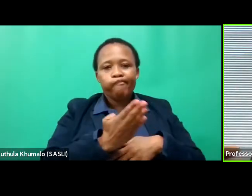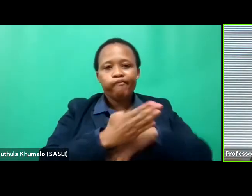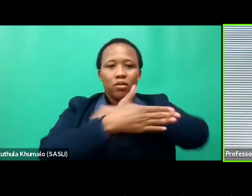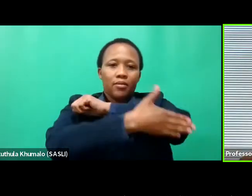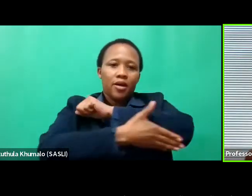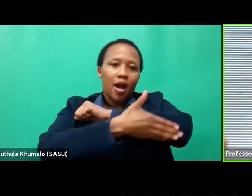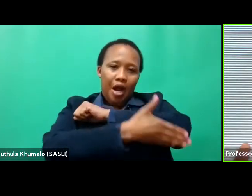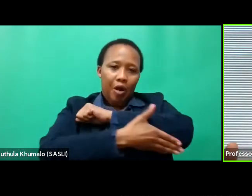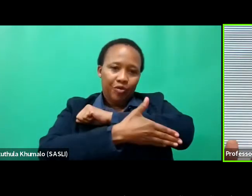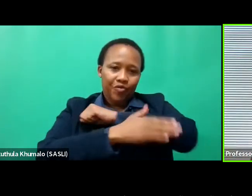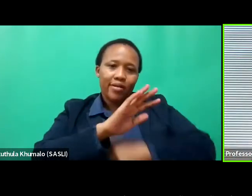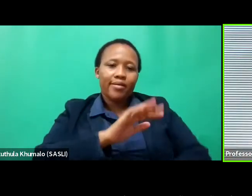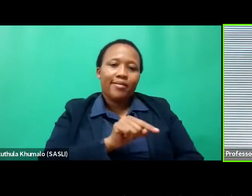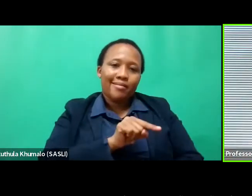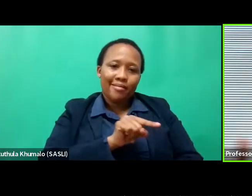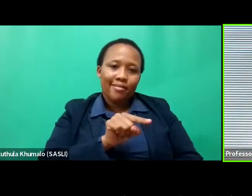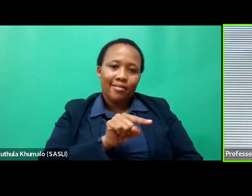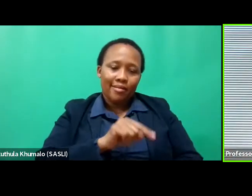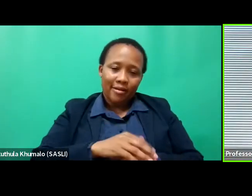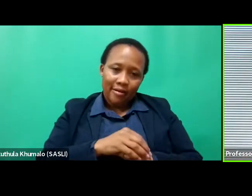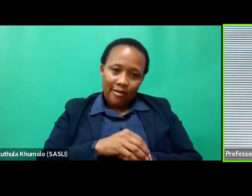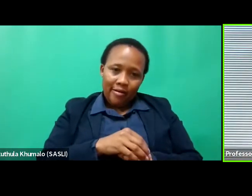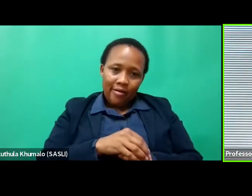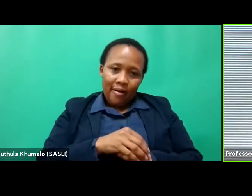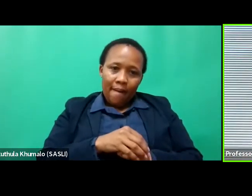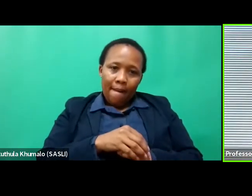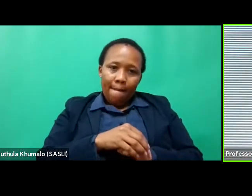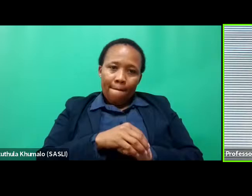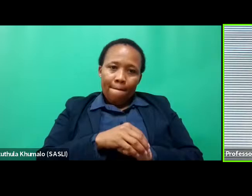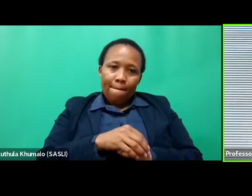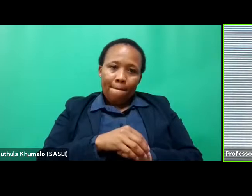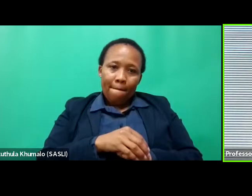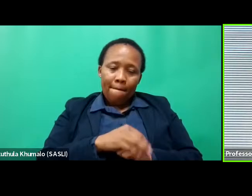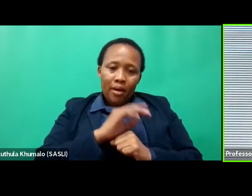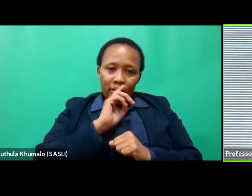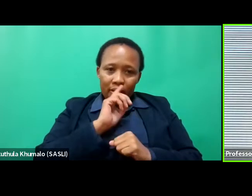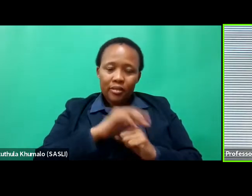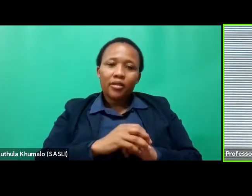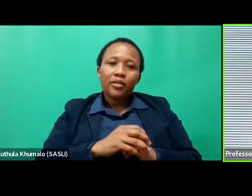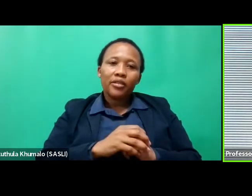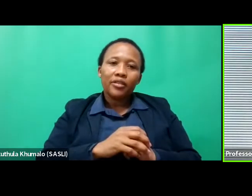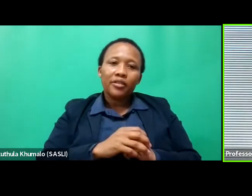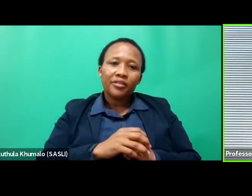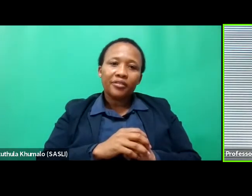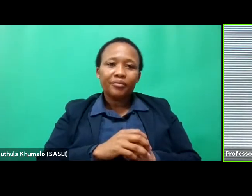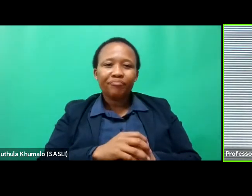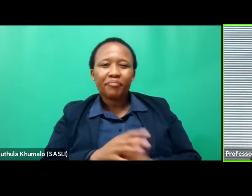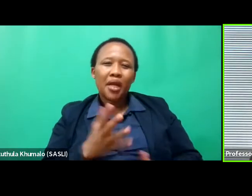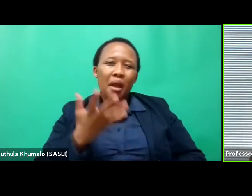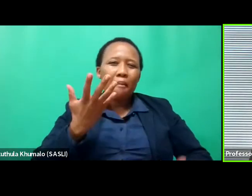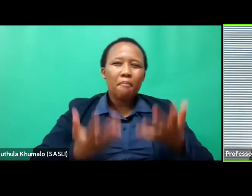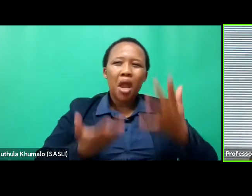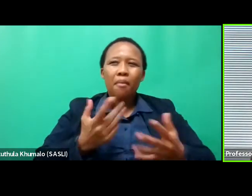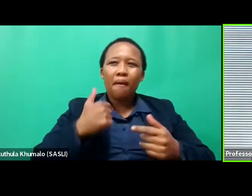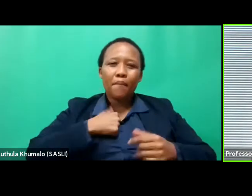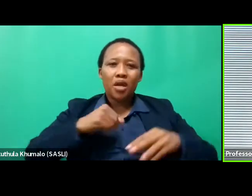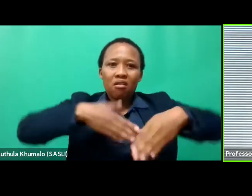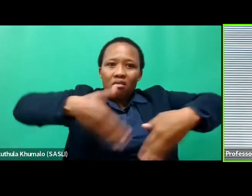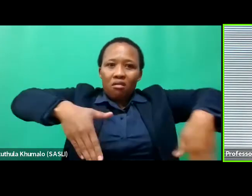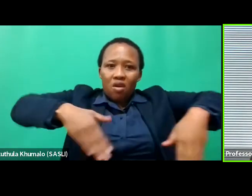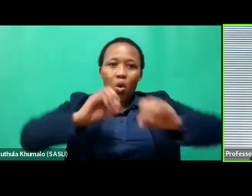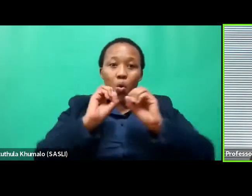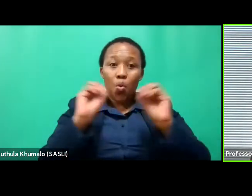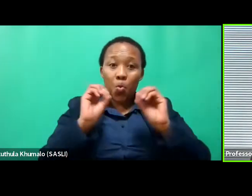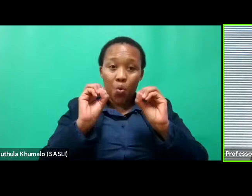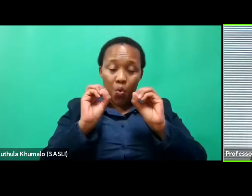So I may be biased, but I think inclusive education is one of the most